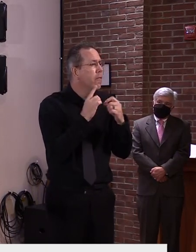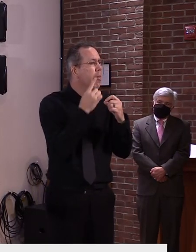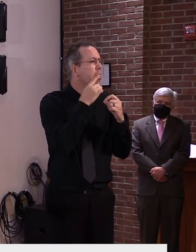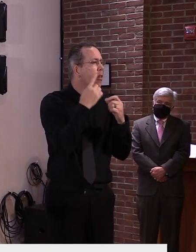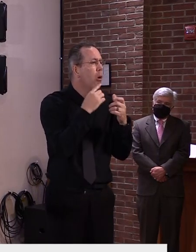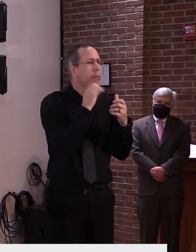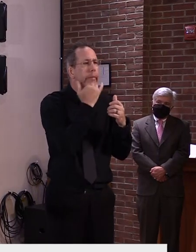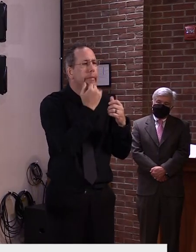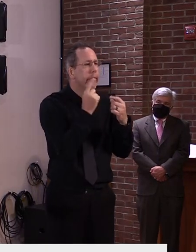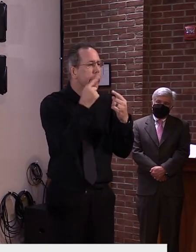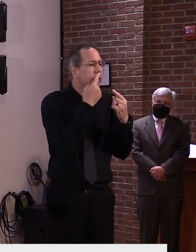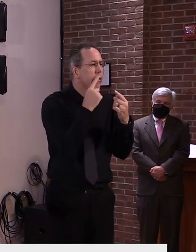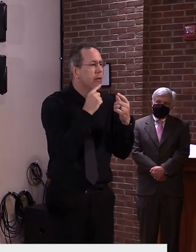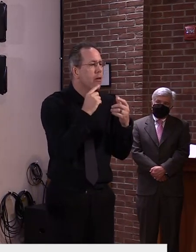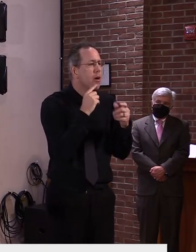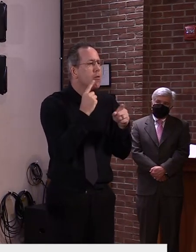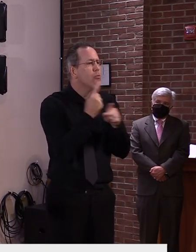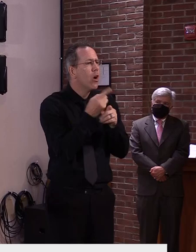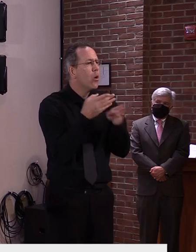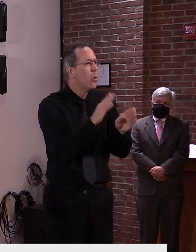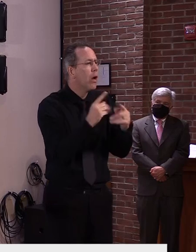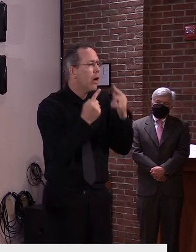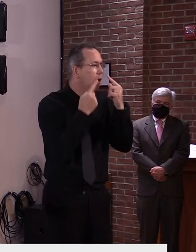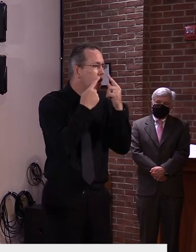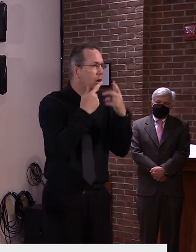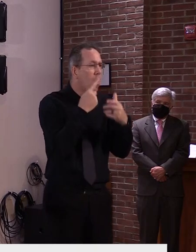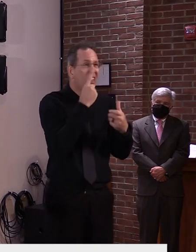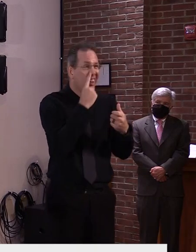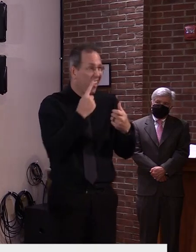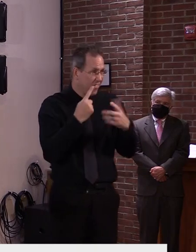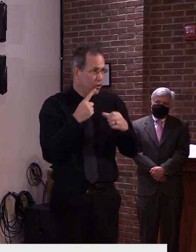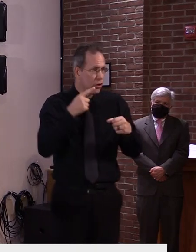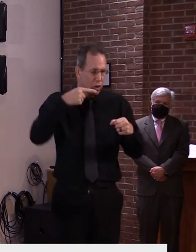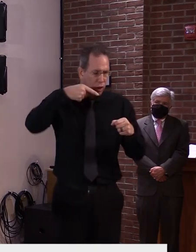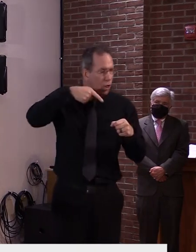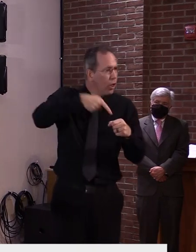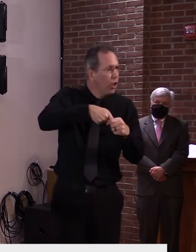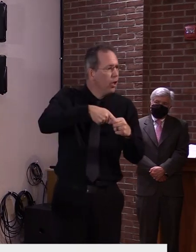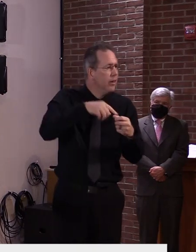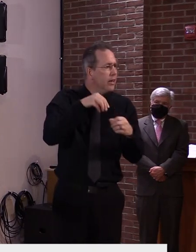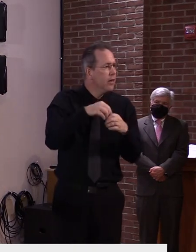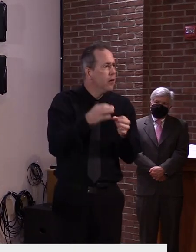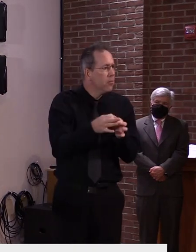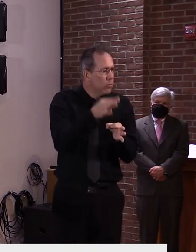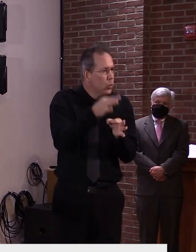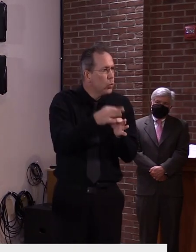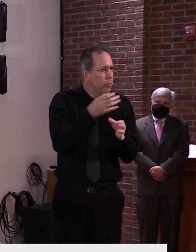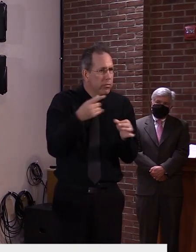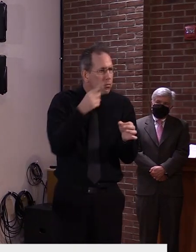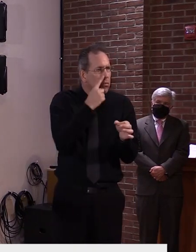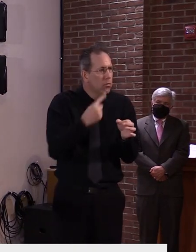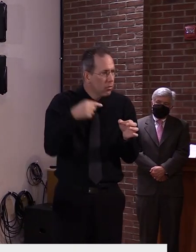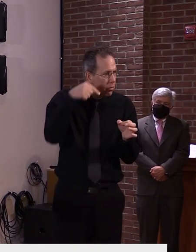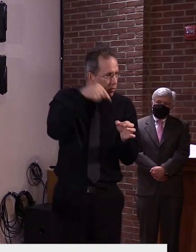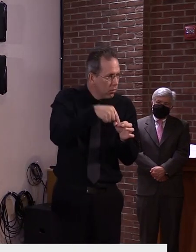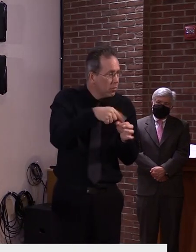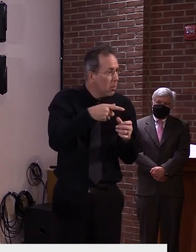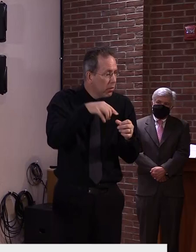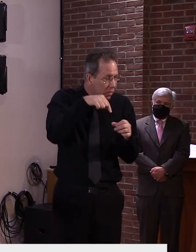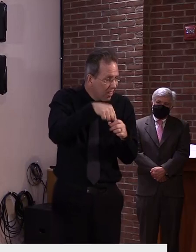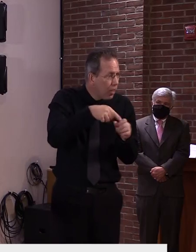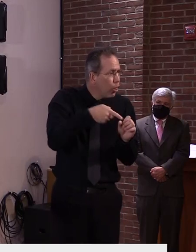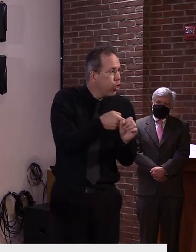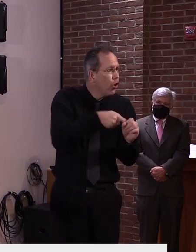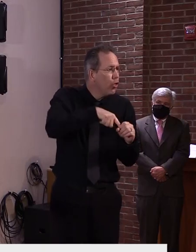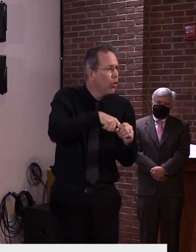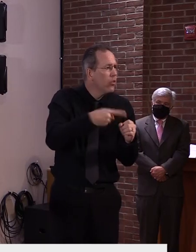was then put into to transport it? Could there be a problem with the temperature conditions of the transporting or some other condition of